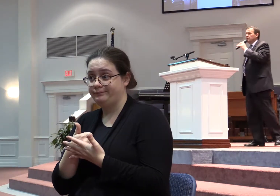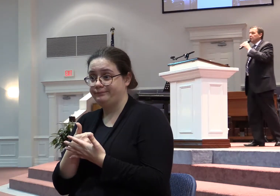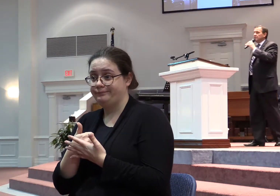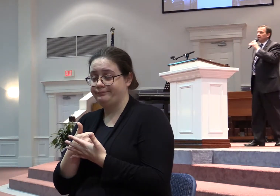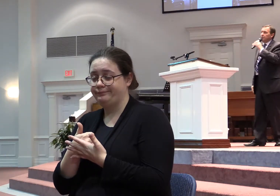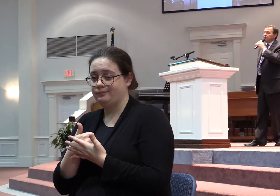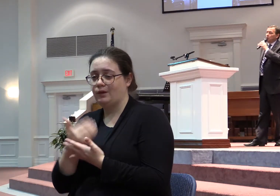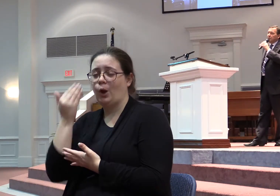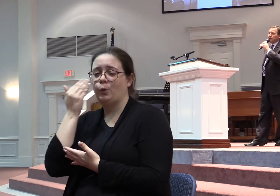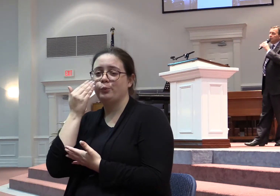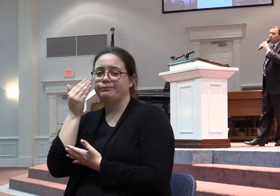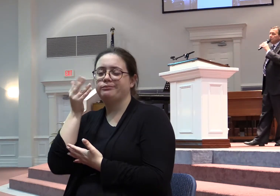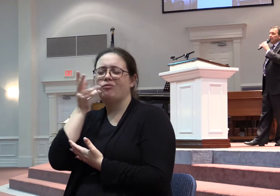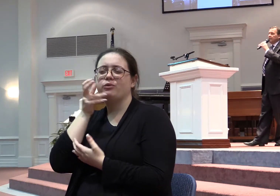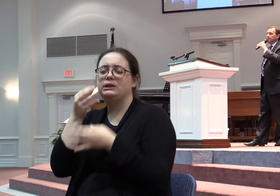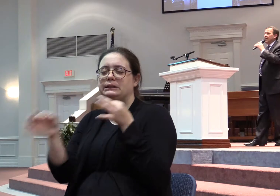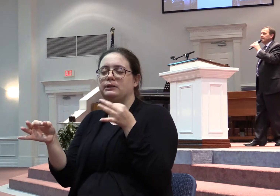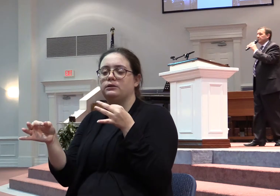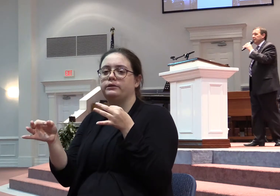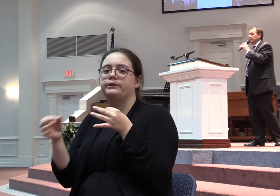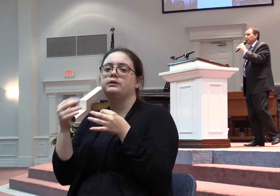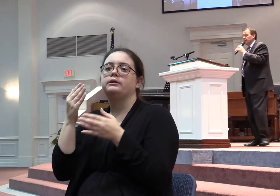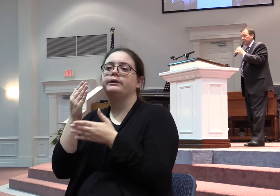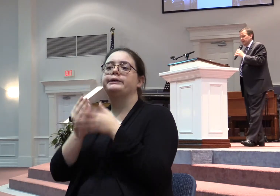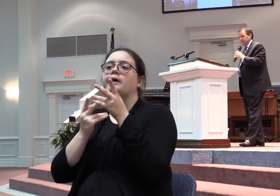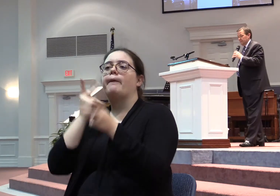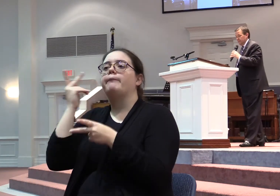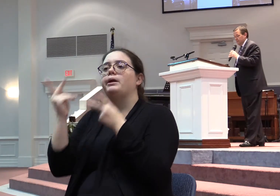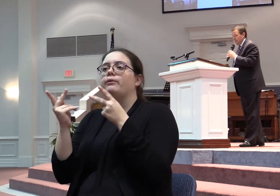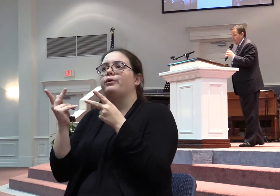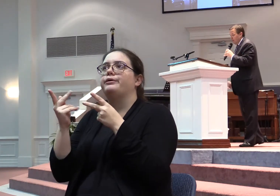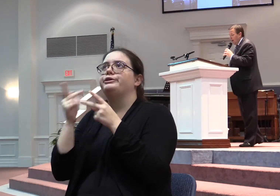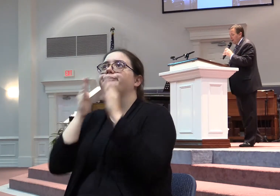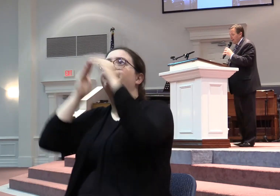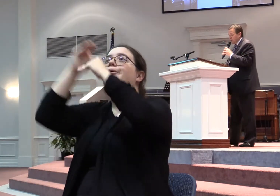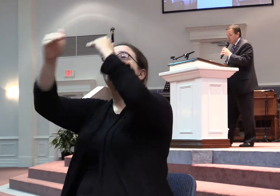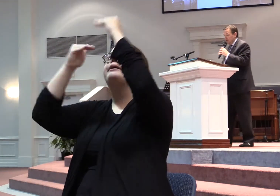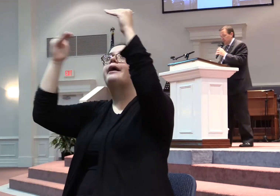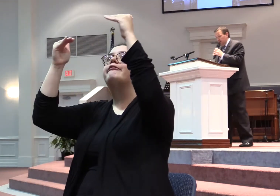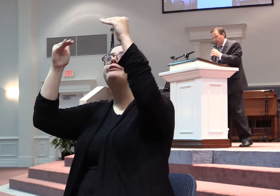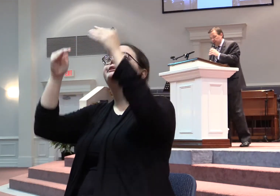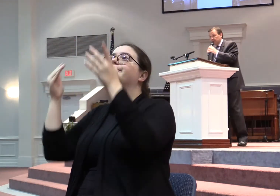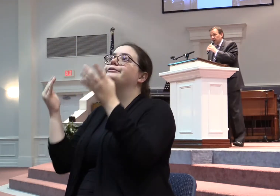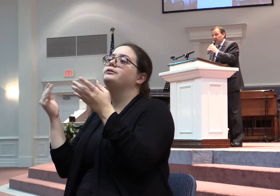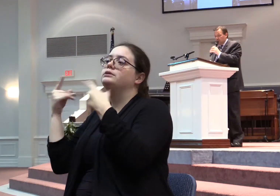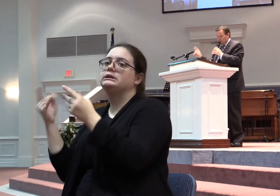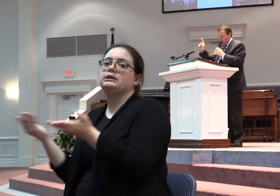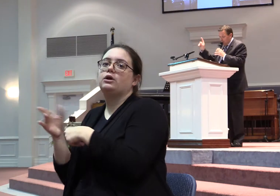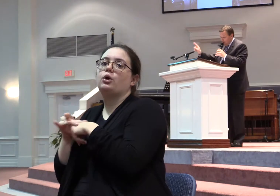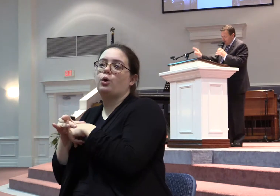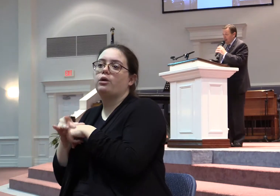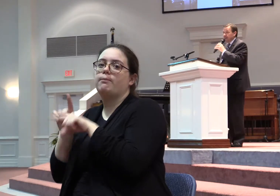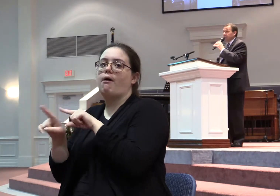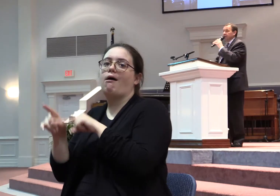I'm sure you've heard the statement before that some people are too heavenly minded to be any earthly good. Well, Lot had just the opposite problem. He was